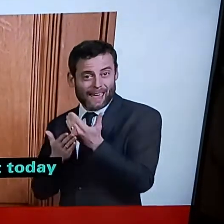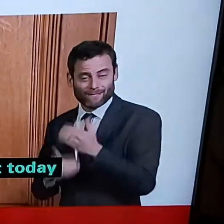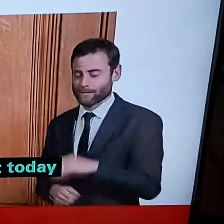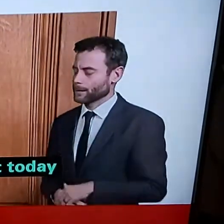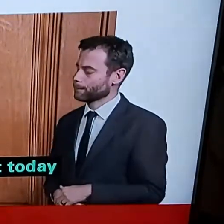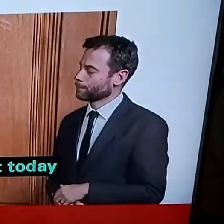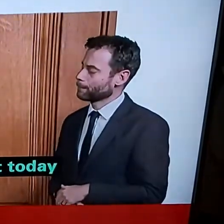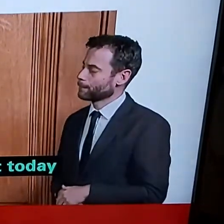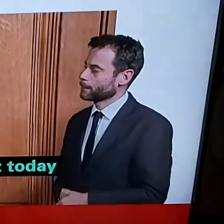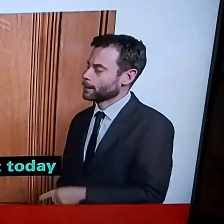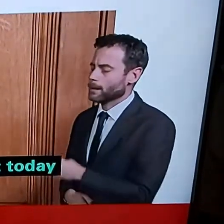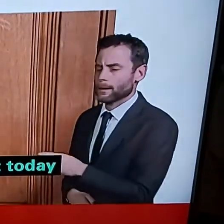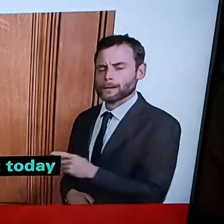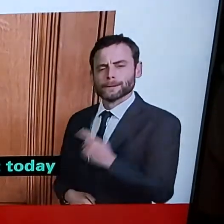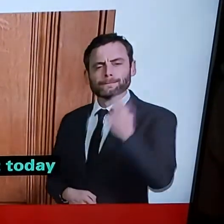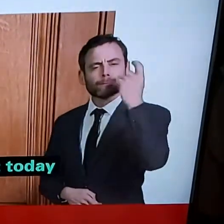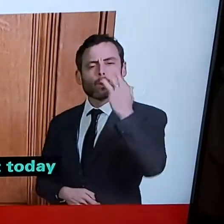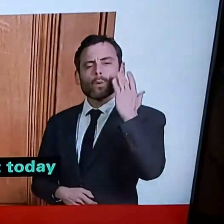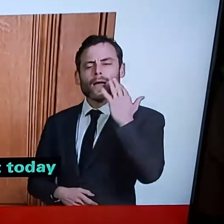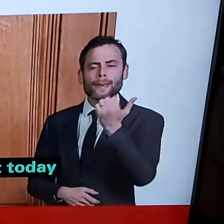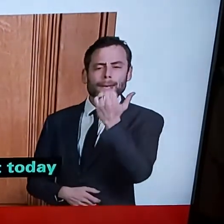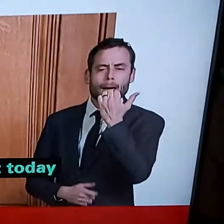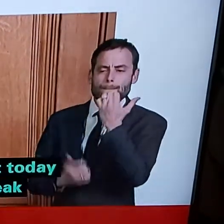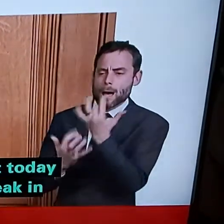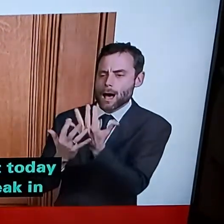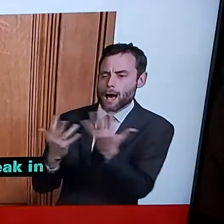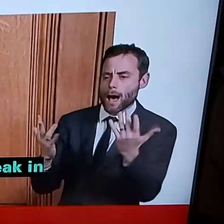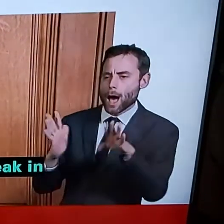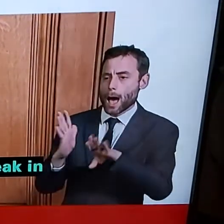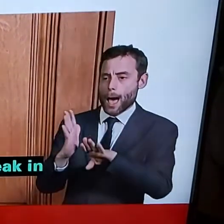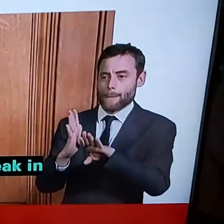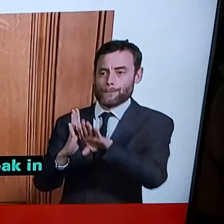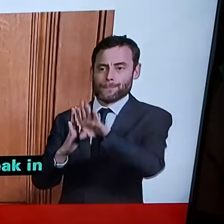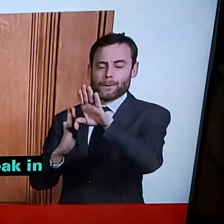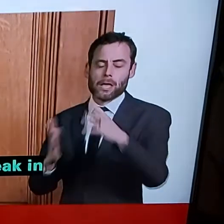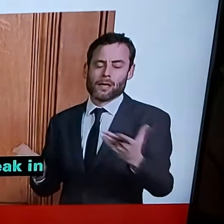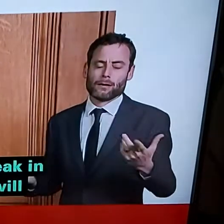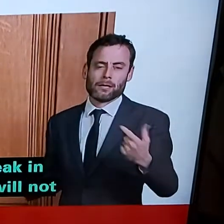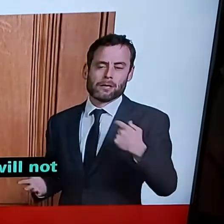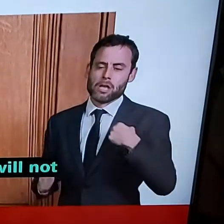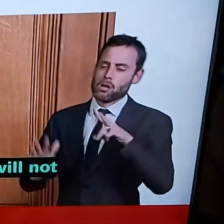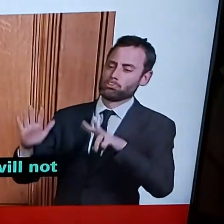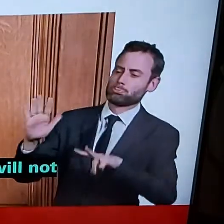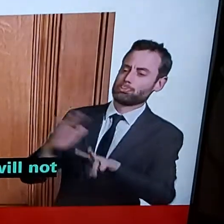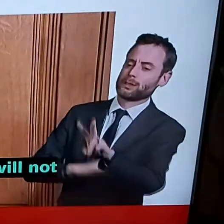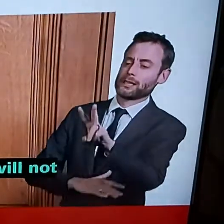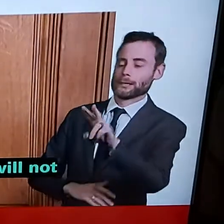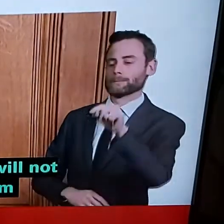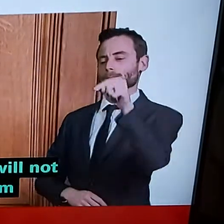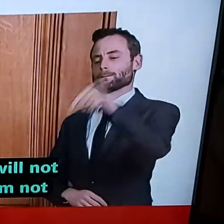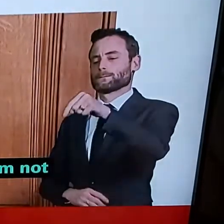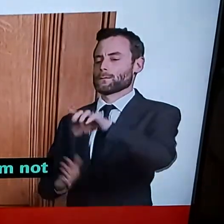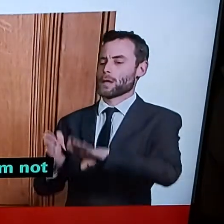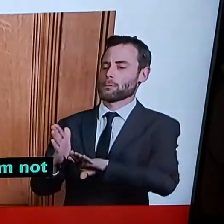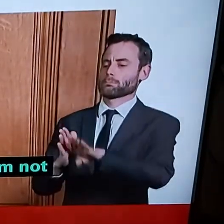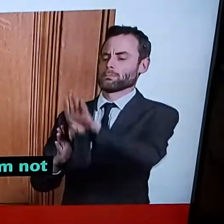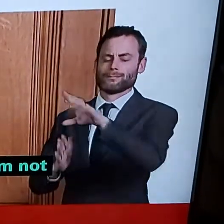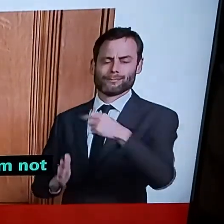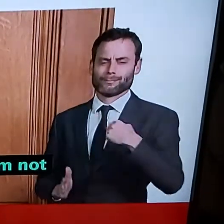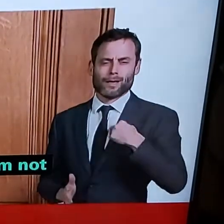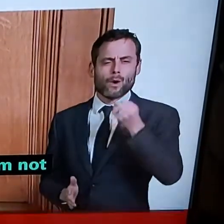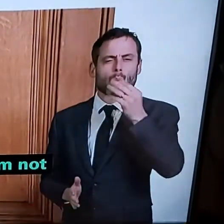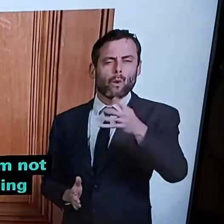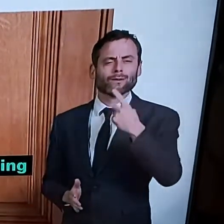the epidemic, I'm sure you will not be surprised to know that I am not going to predict a precise timing for that. And the reason for that